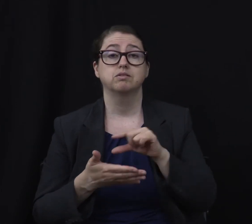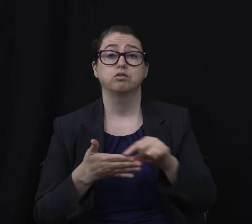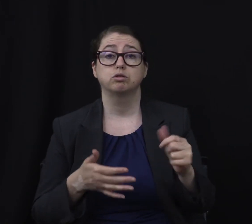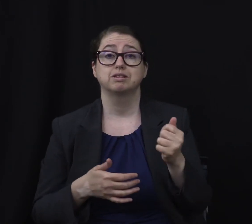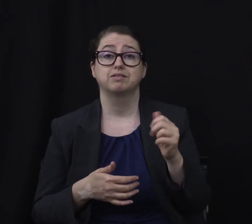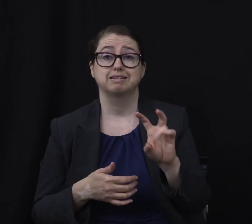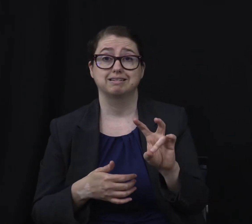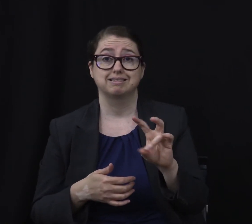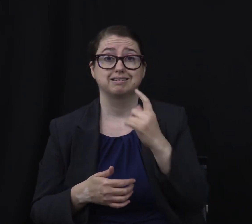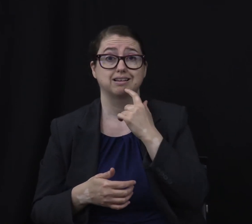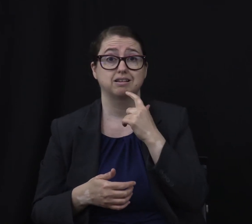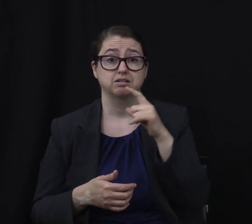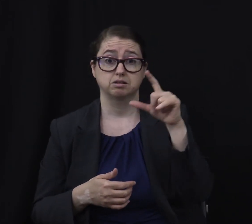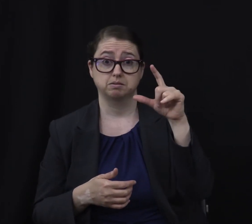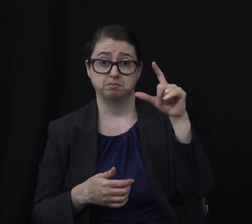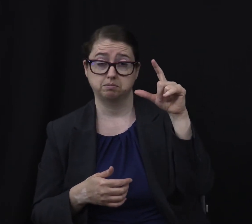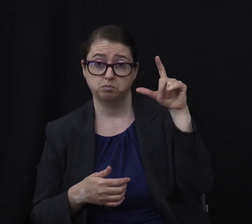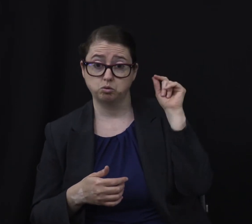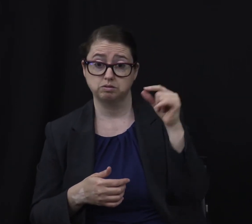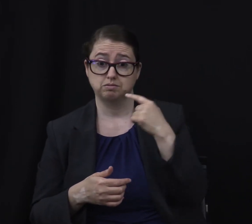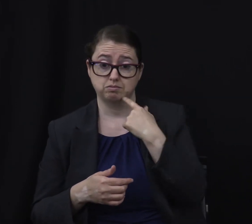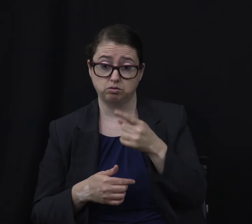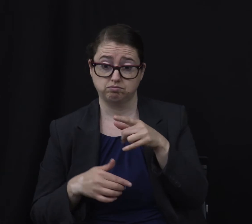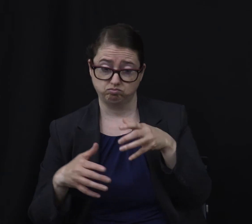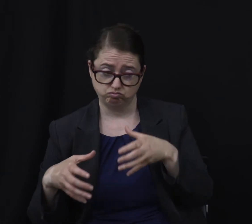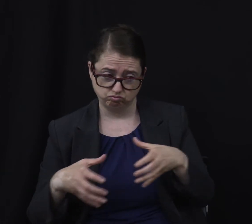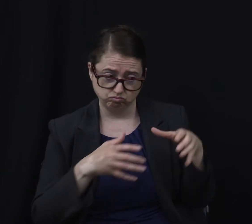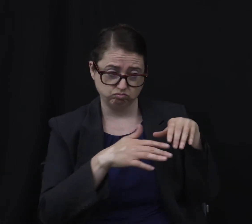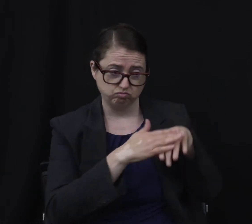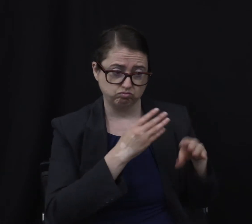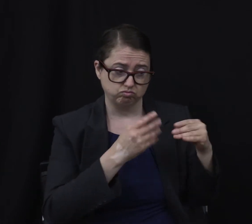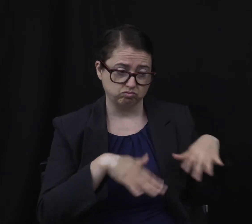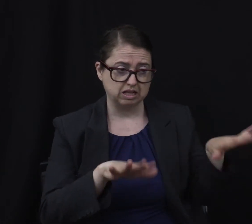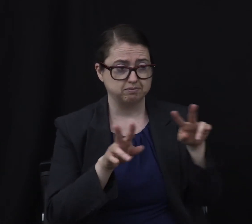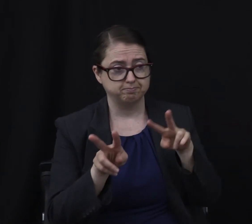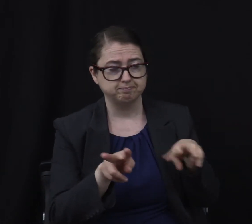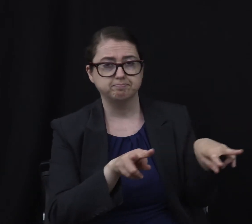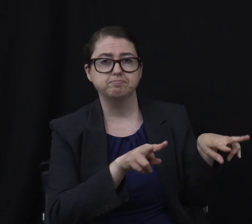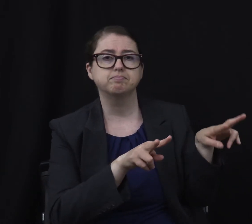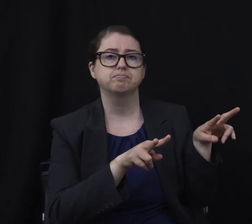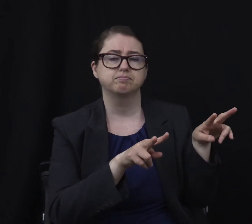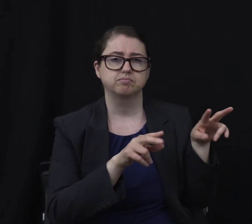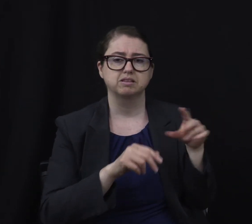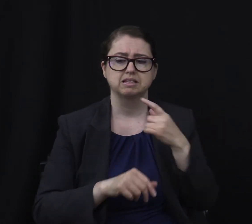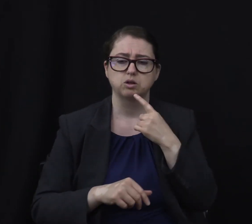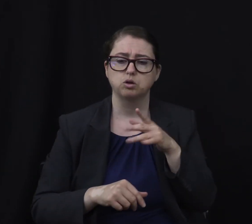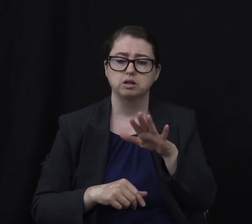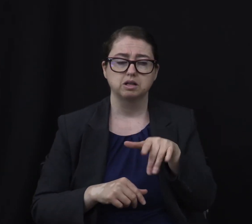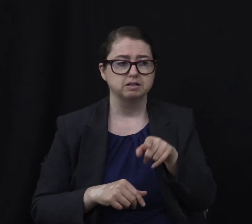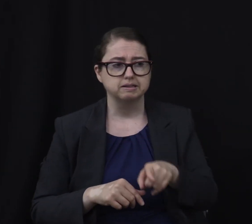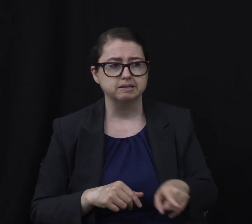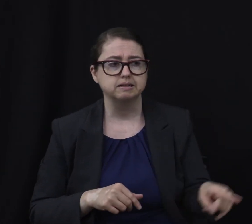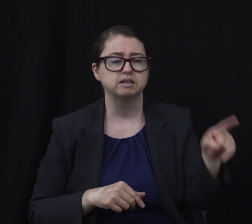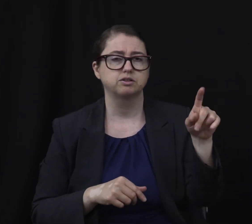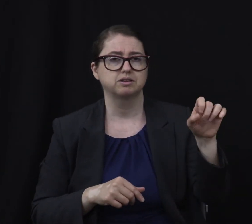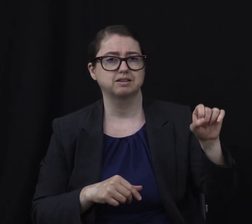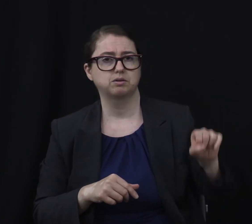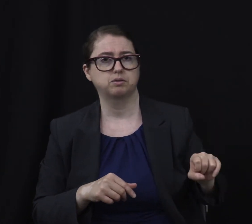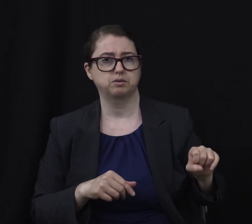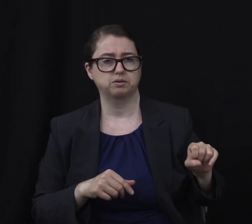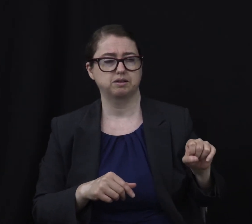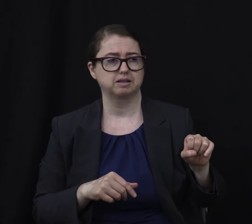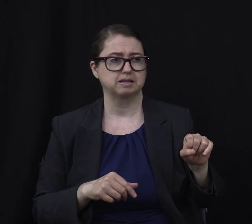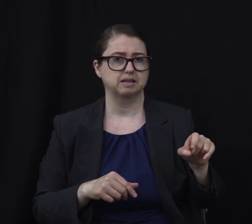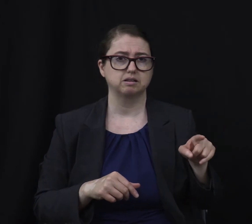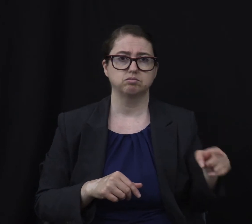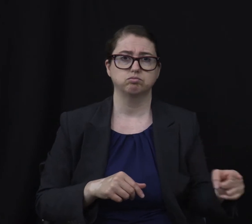Moses sent them to spy out the land of Canaan and said to them, go up this way into the south and go up to the